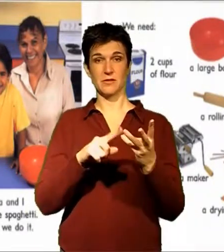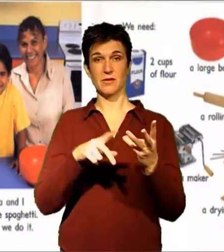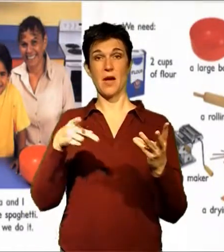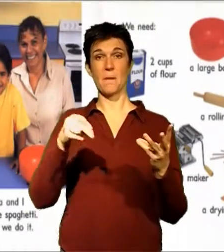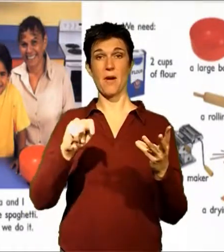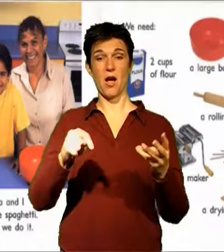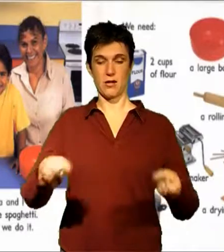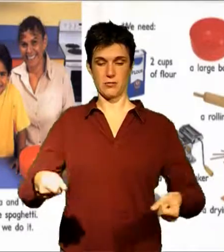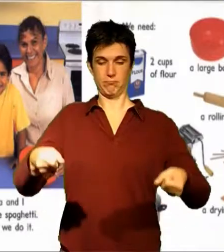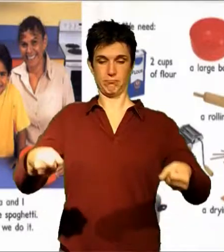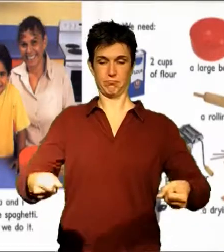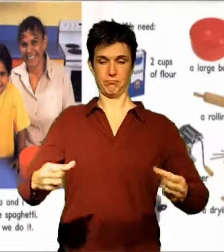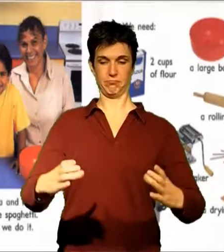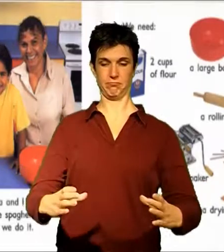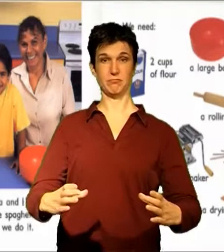a pot,